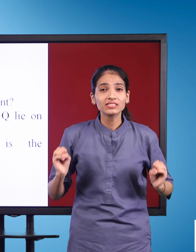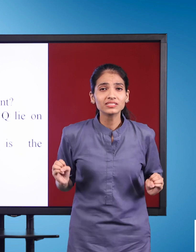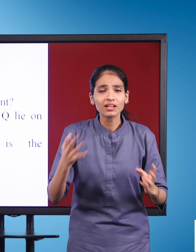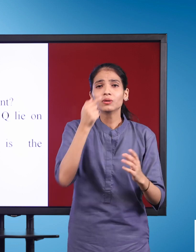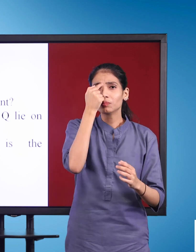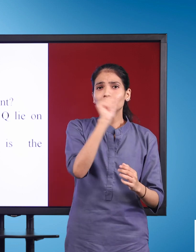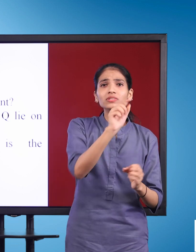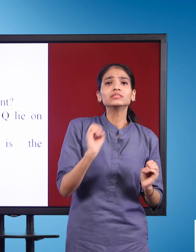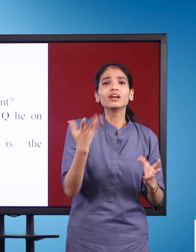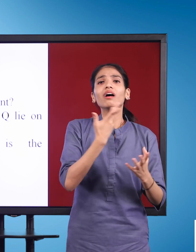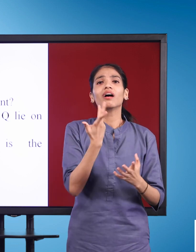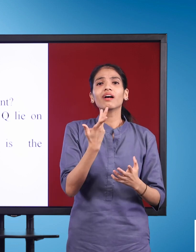What is its starting point?